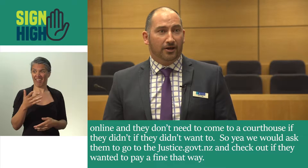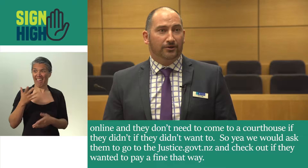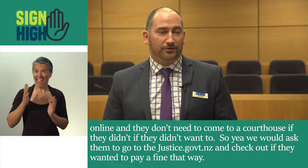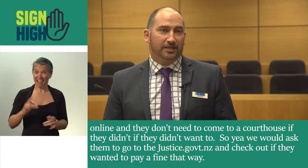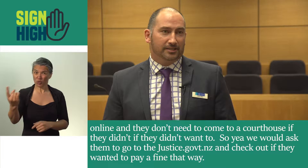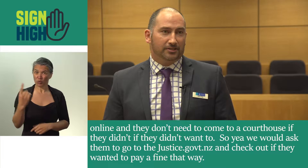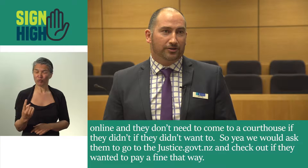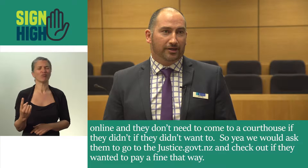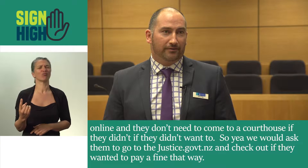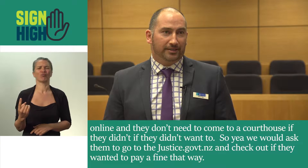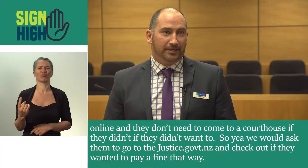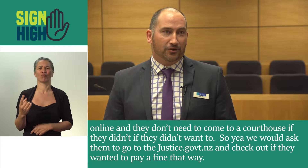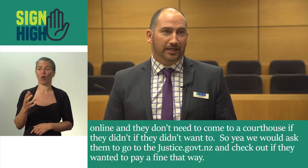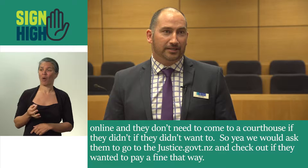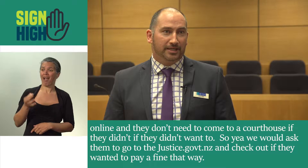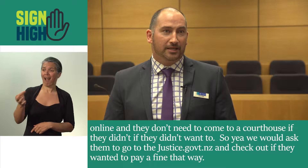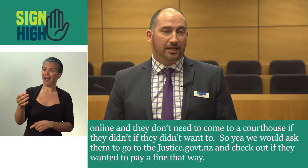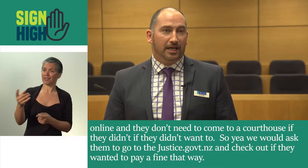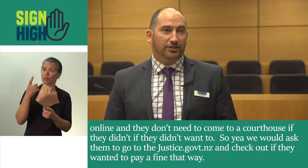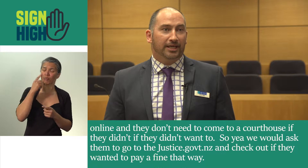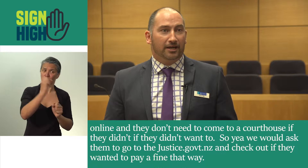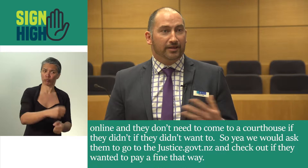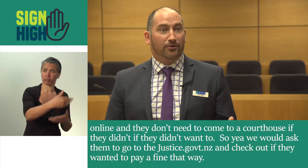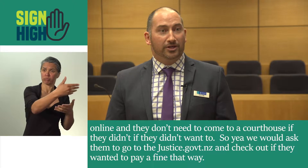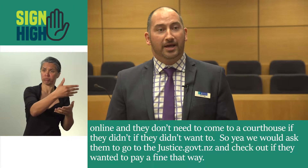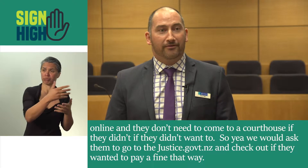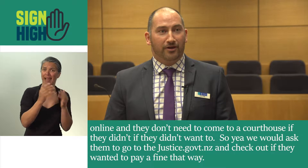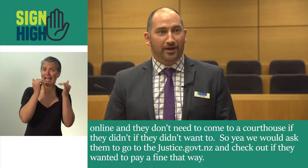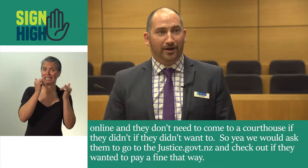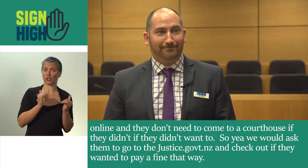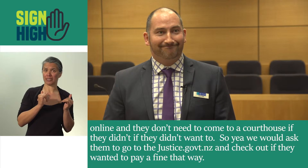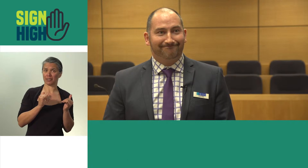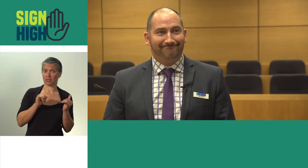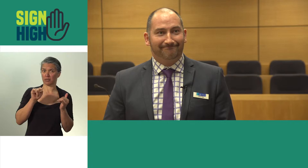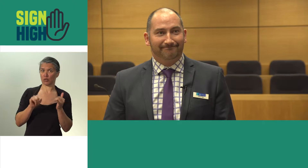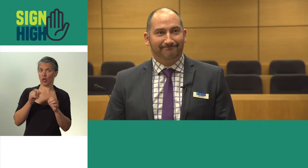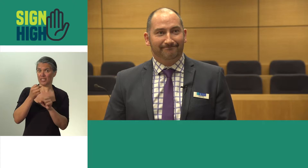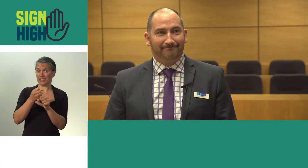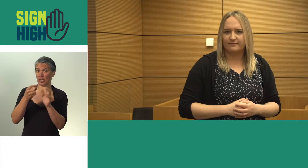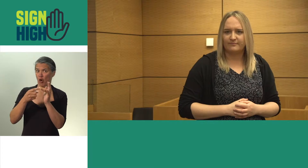to justice.govt.nz and check out if they wanted to pay a fine that way.